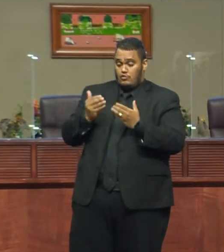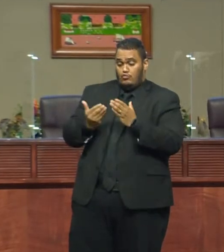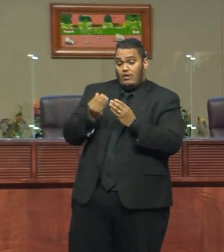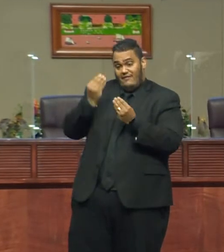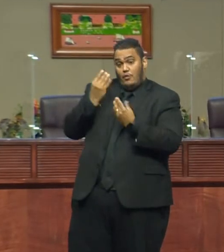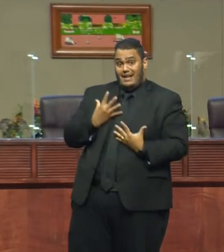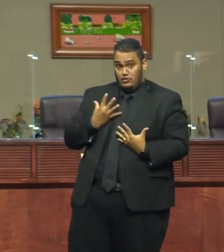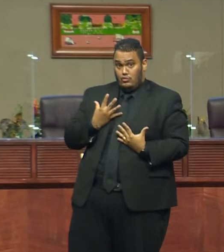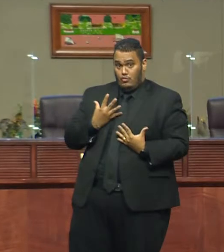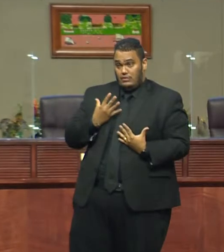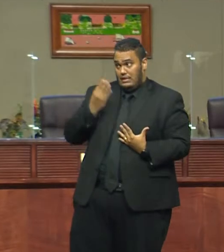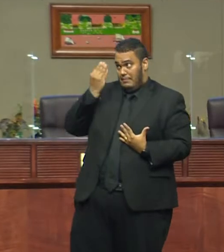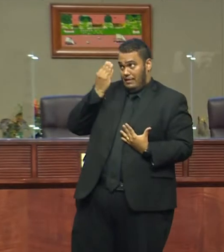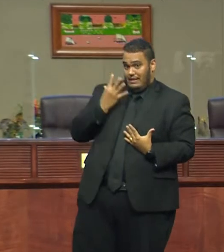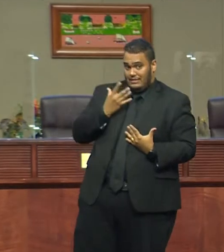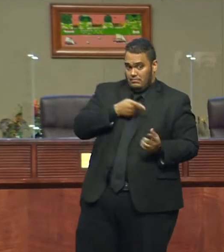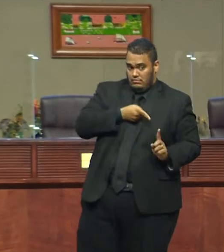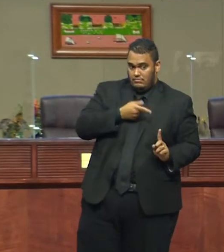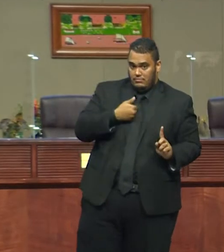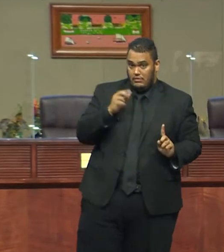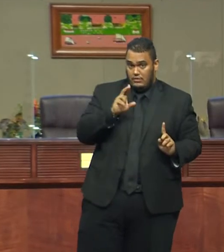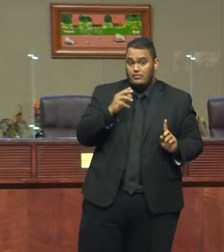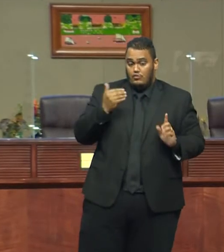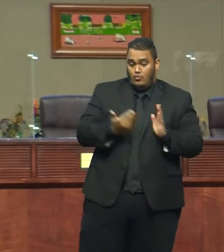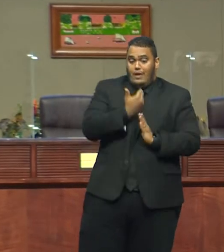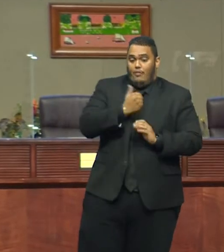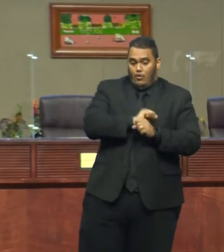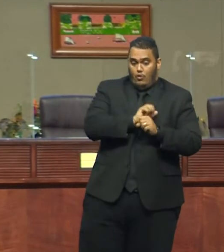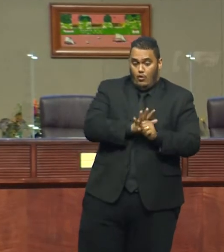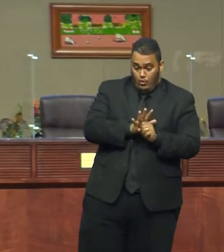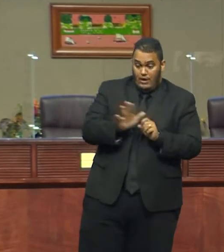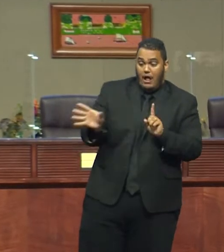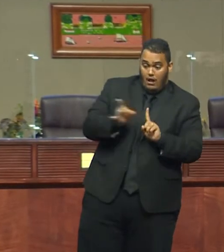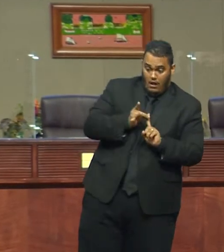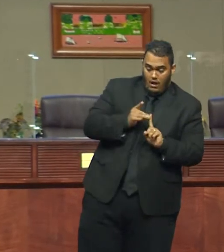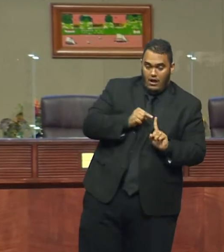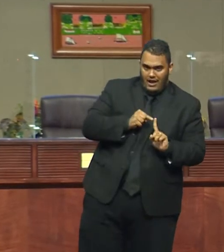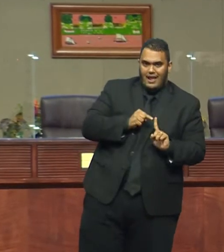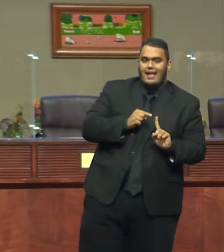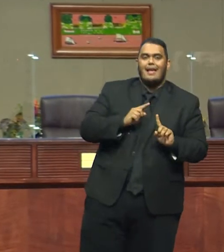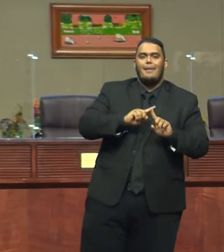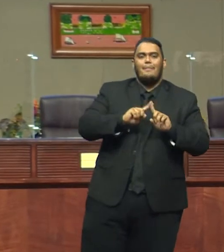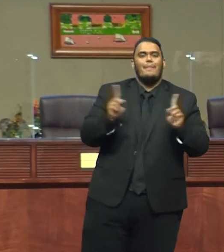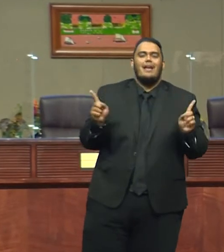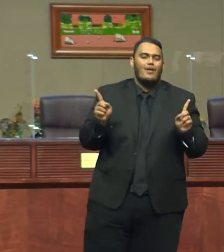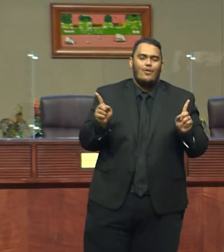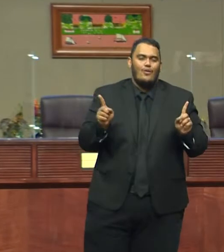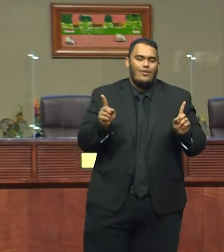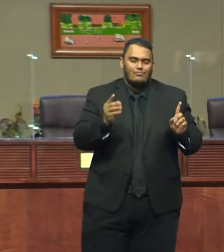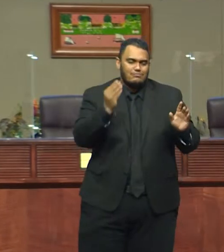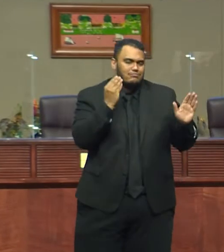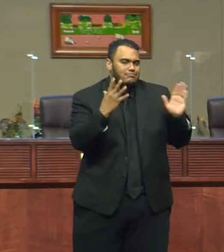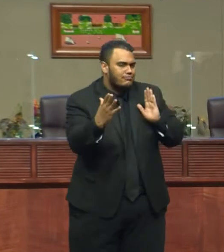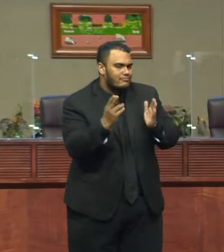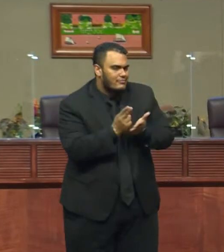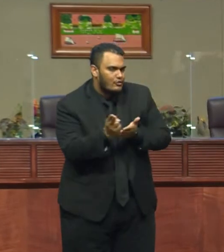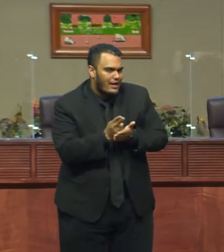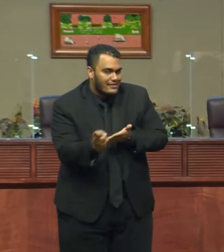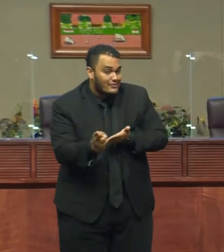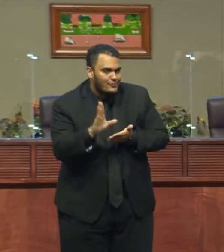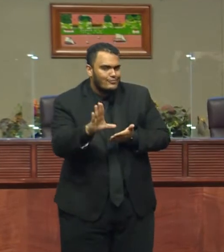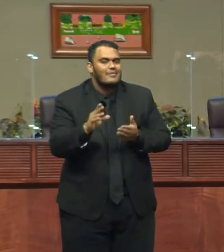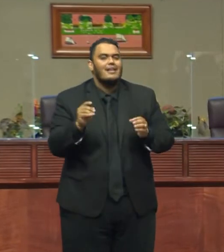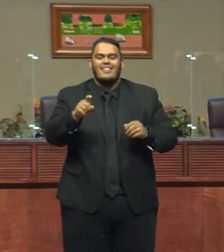los análisis, y la verdad es que deben haber mucho más de 10. Para serte honesto, tienen que haber más de